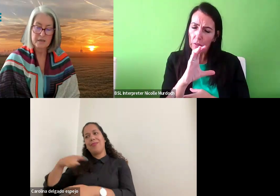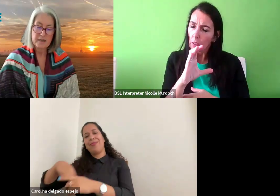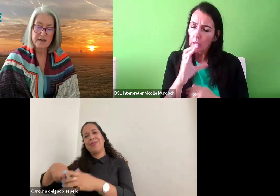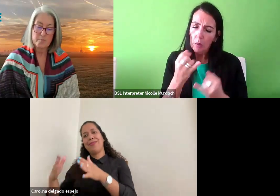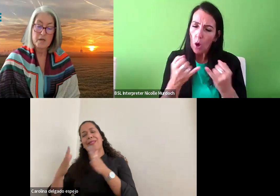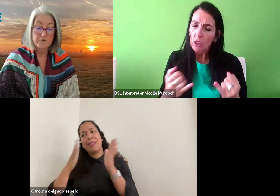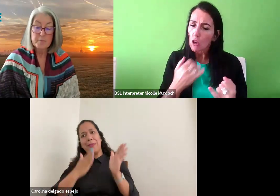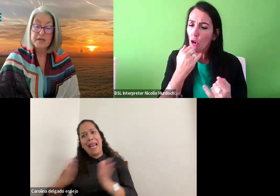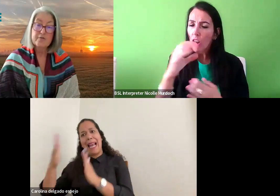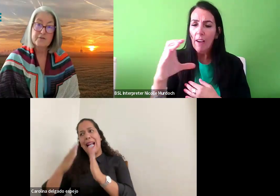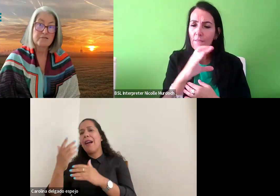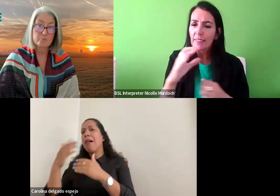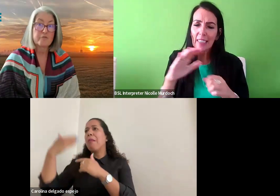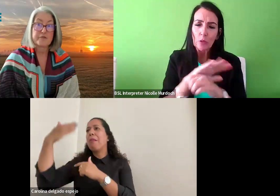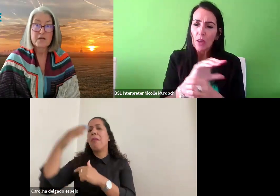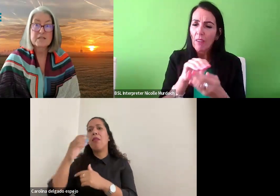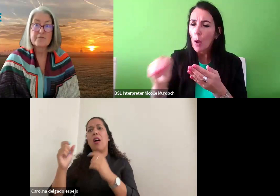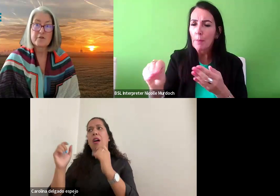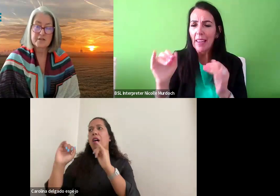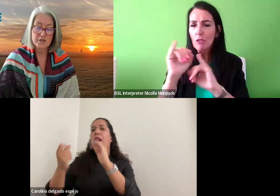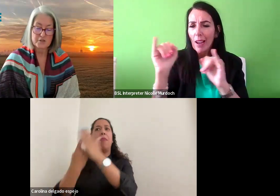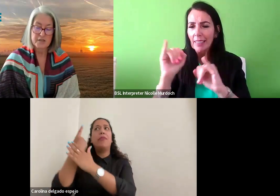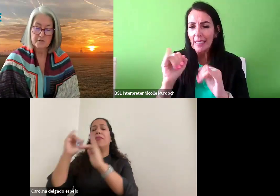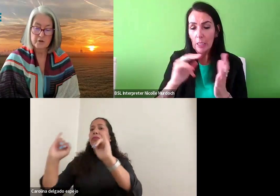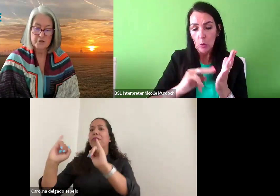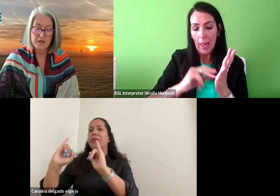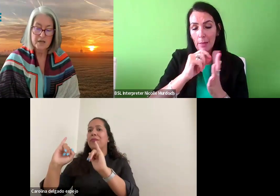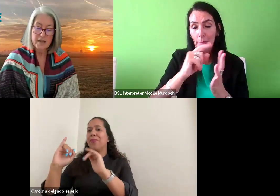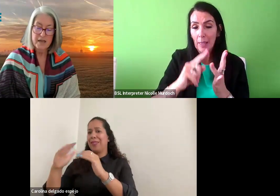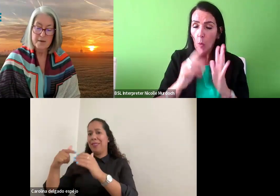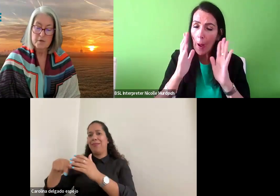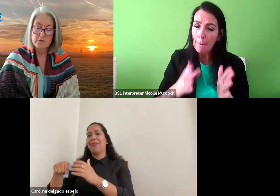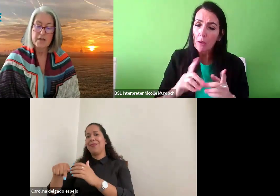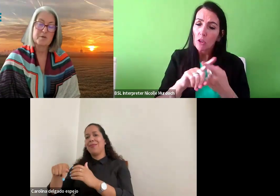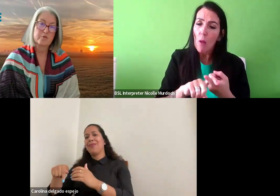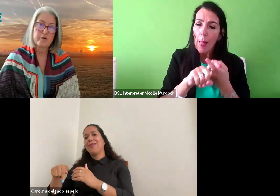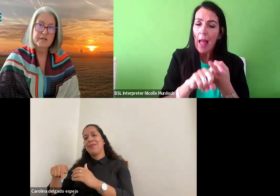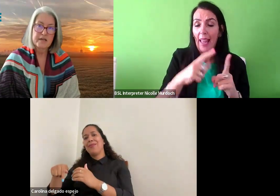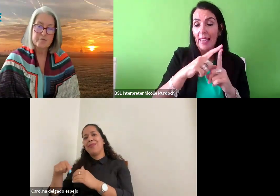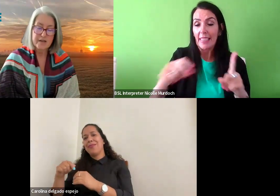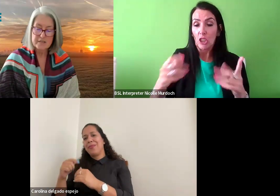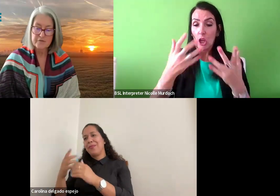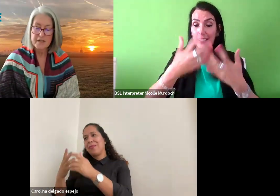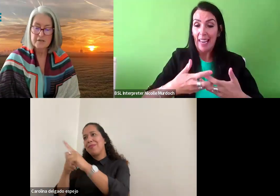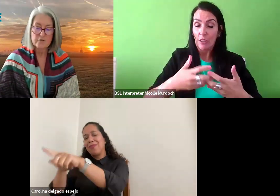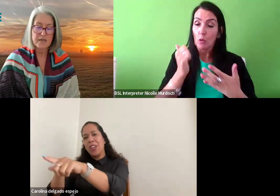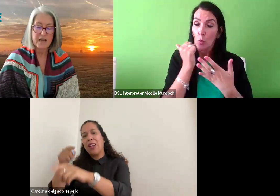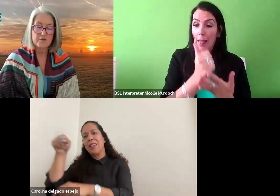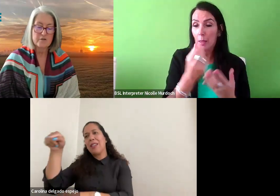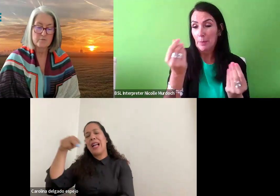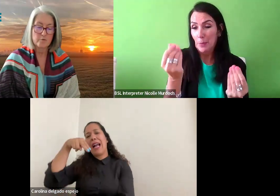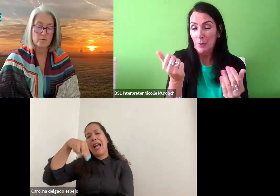bigger. So we believe that nonprofits must leverage digital technology to help them provide help effectively,